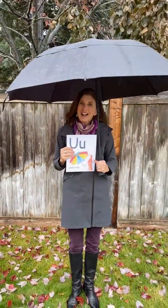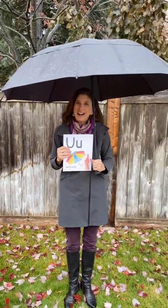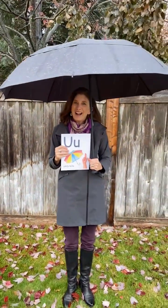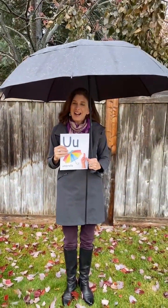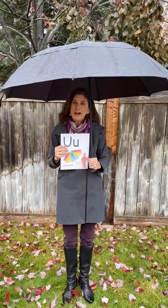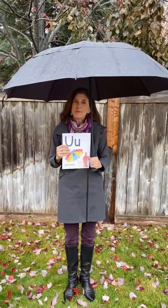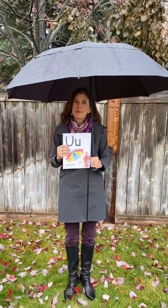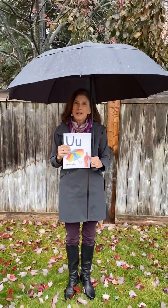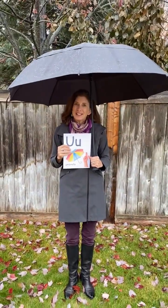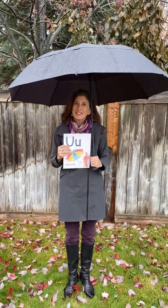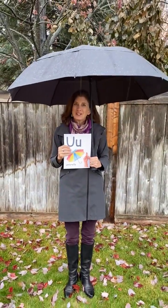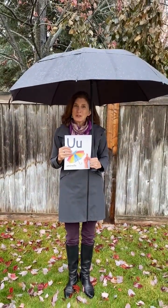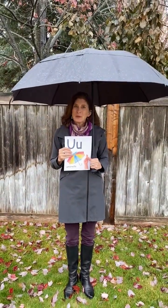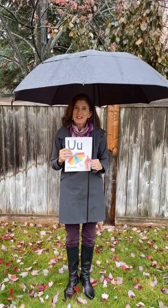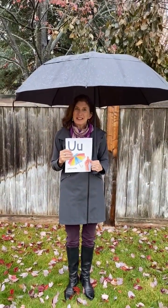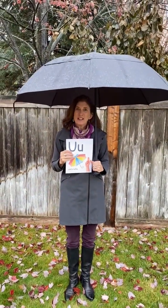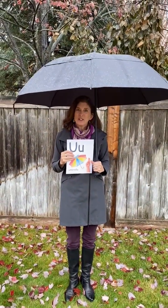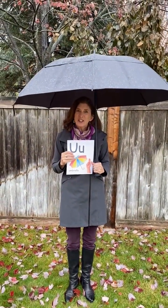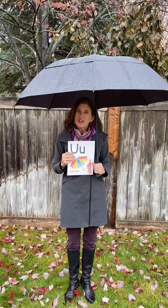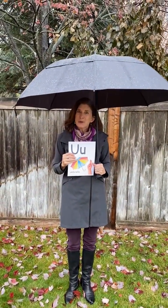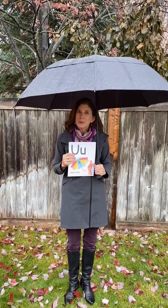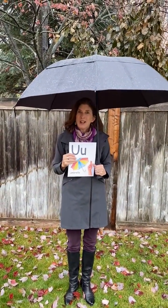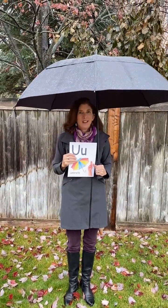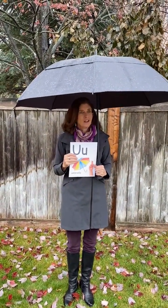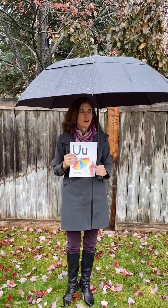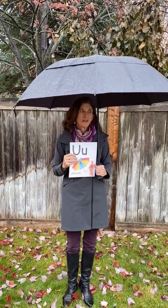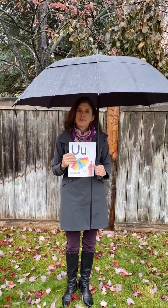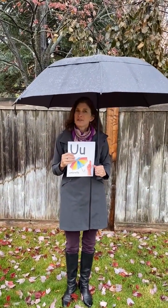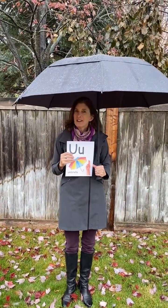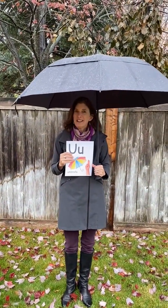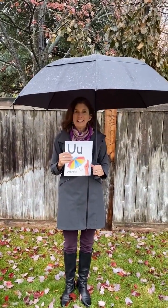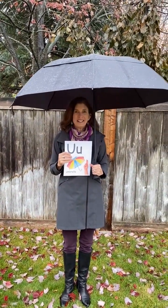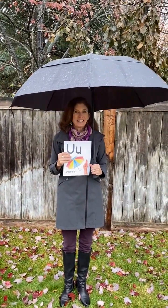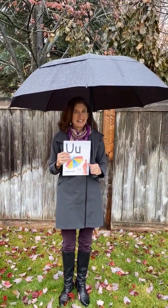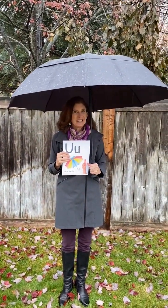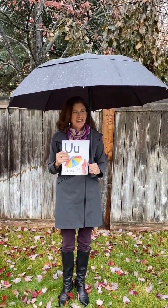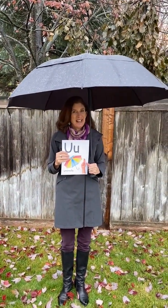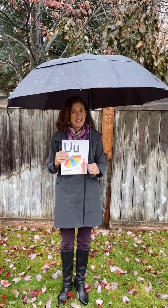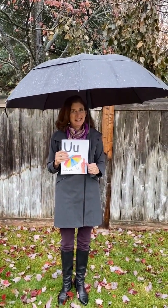Umbrella. Umbrella starts with the letter U. They're great for rainy days like today.